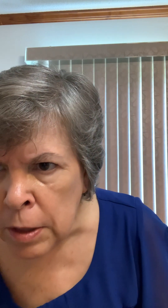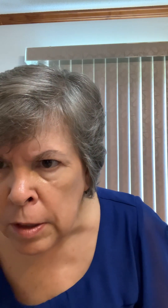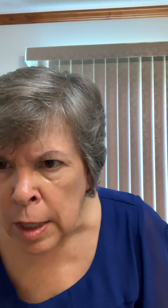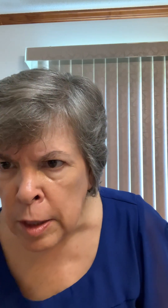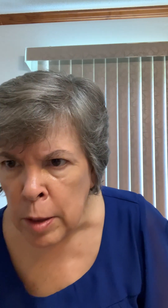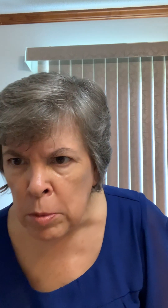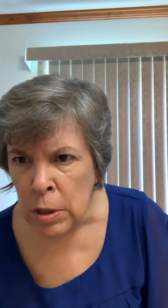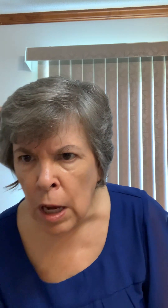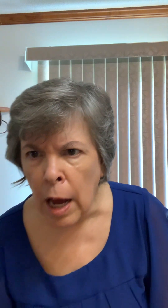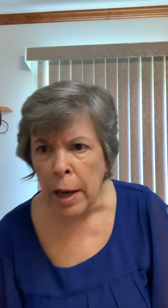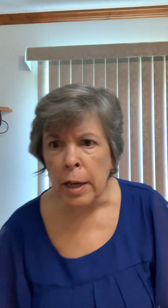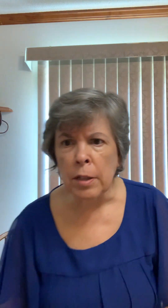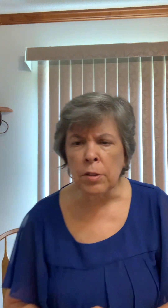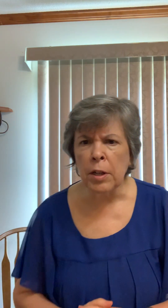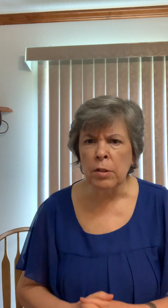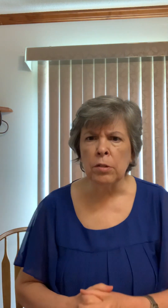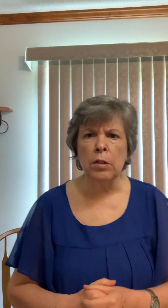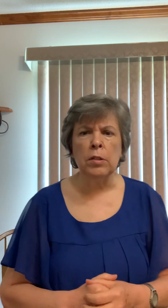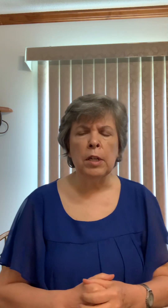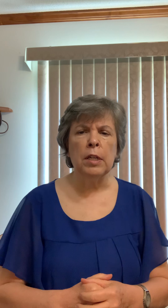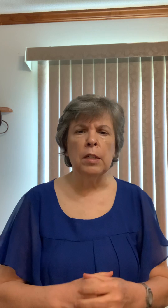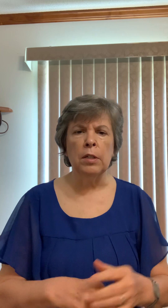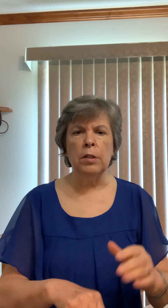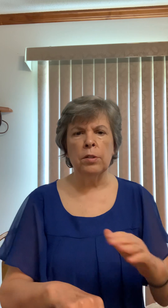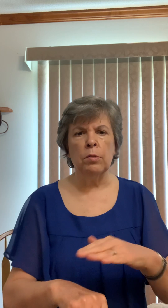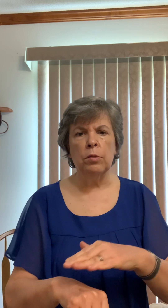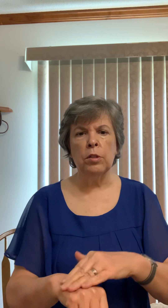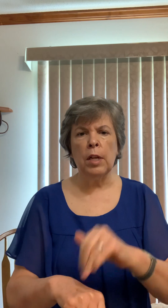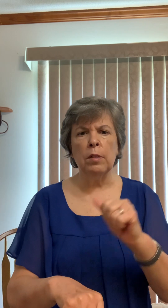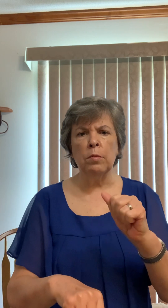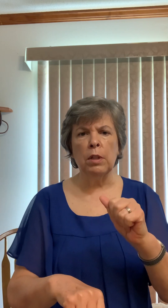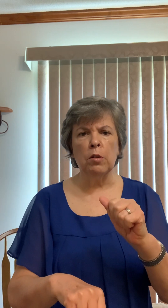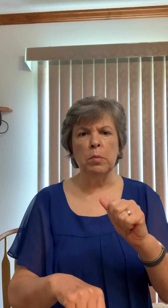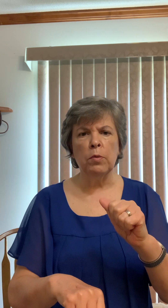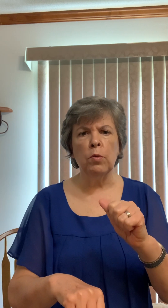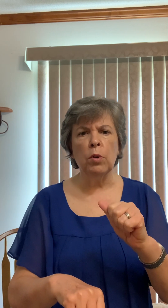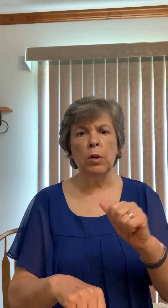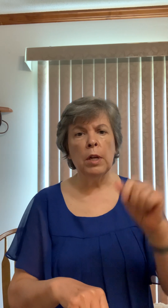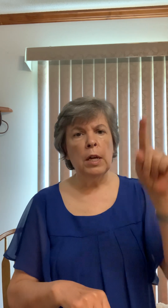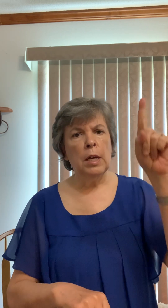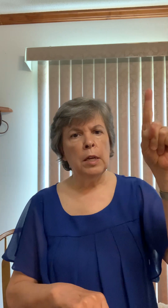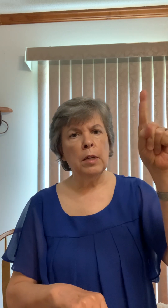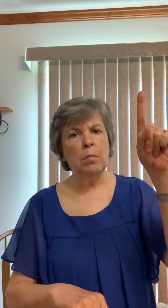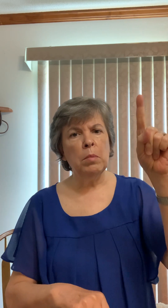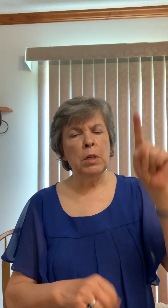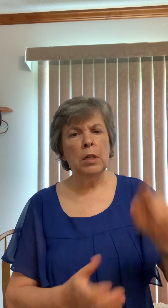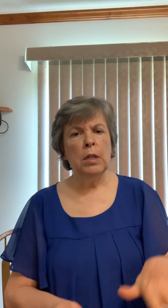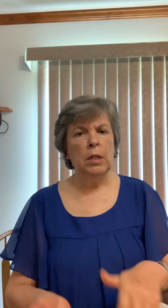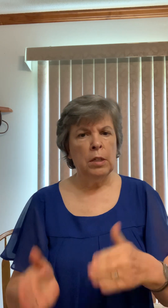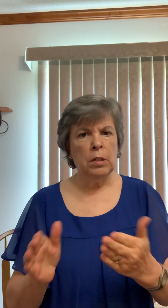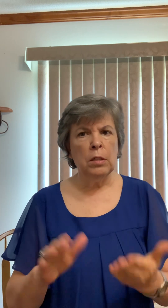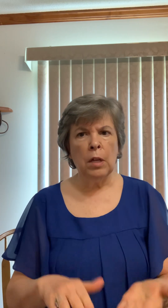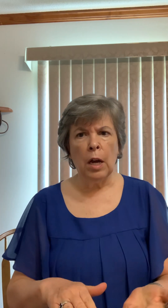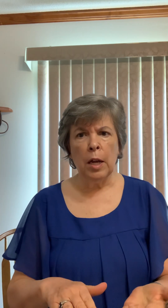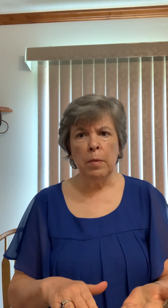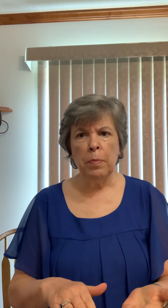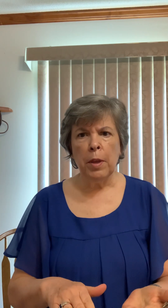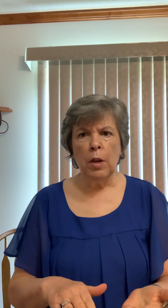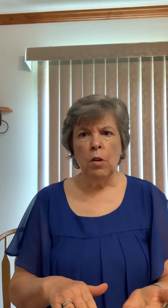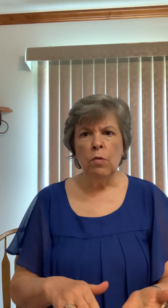Sent him to die, I scarce can take it in. So sent, we learned before, him to die. For